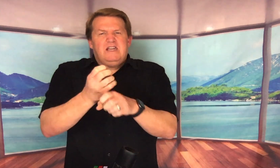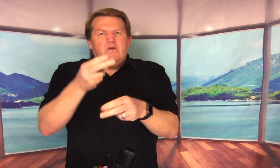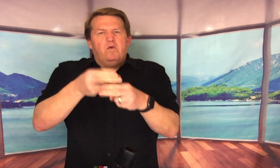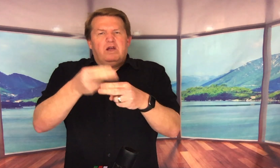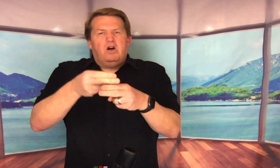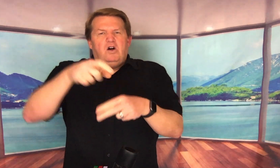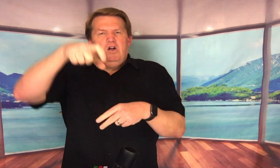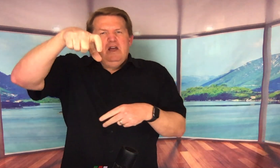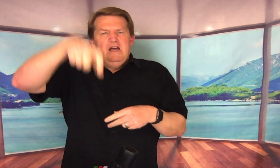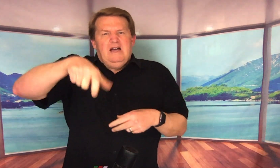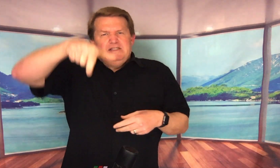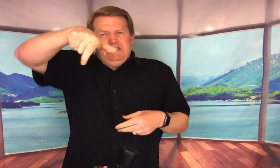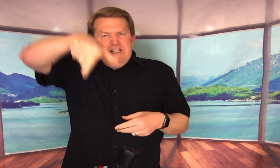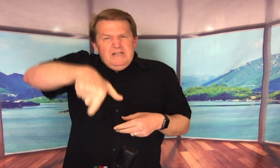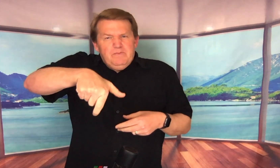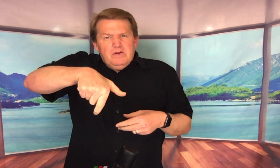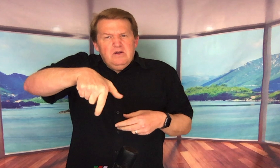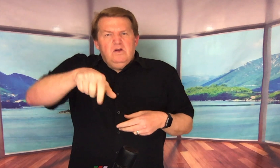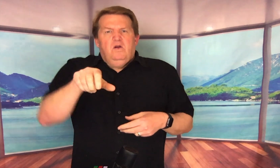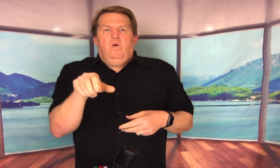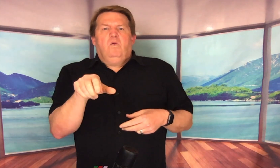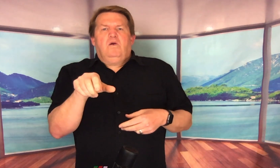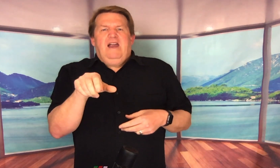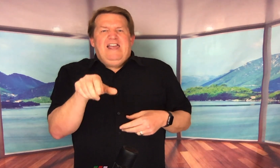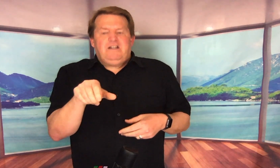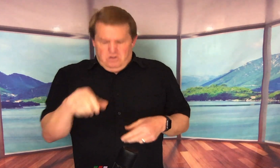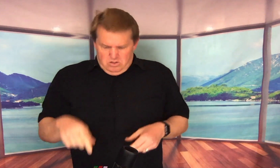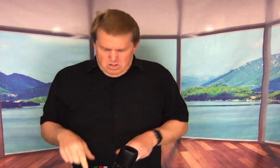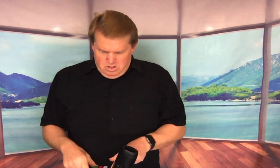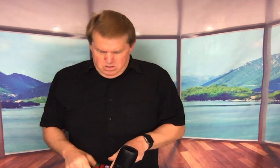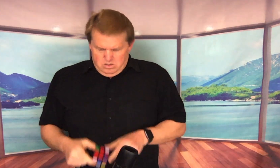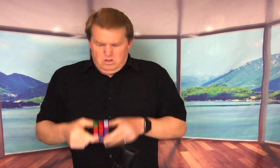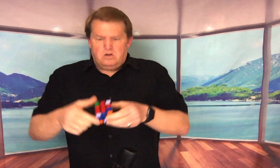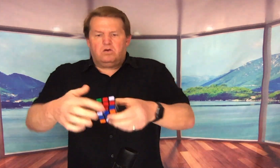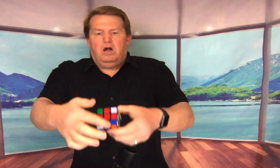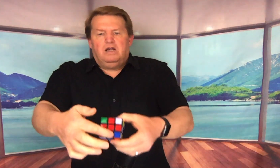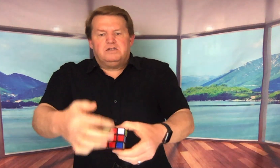what we call a deep or anchored cross.